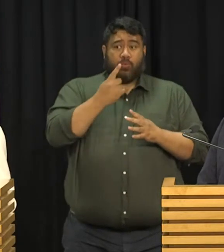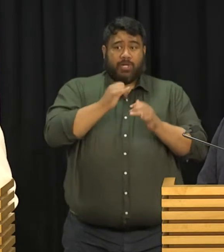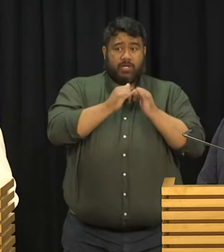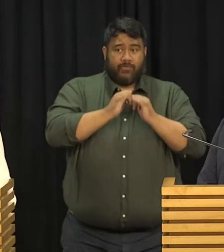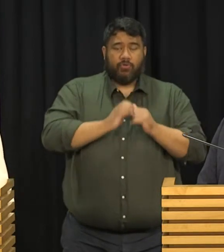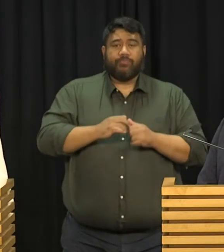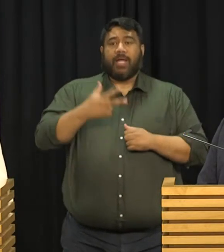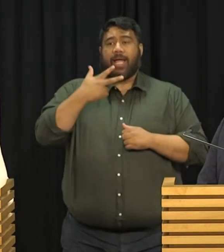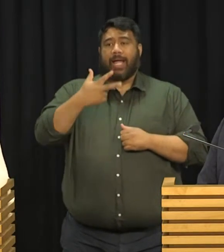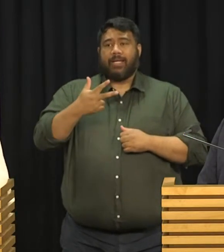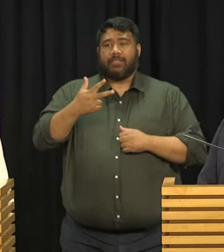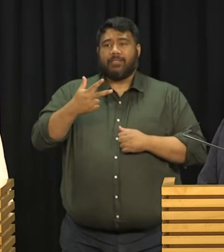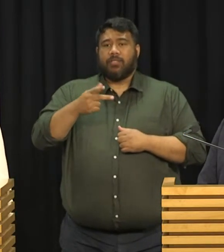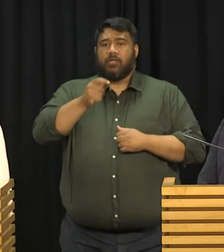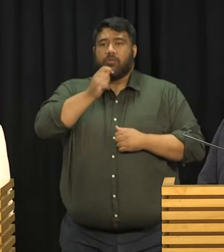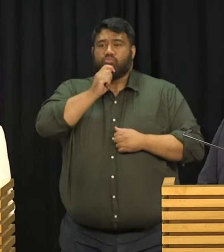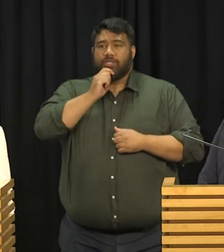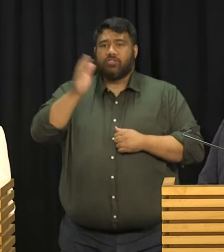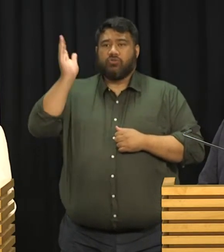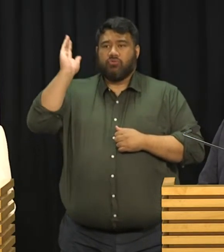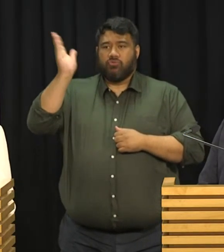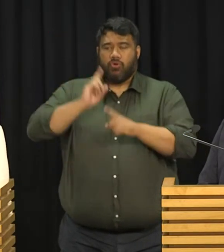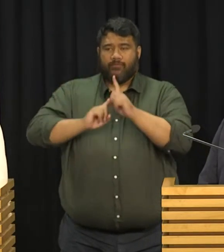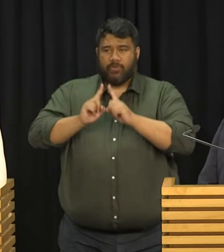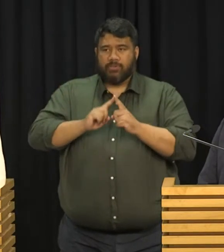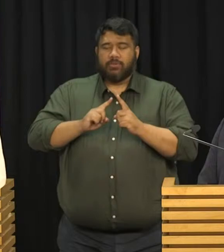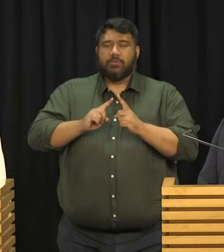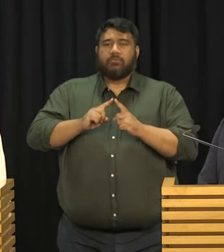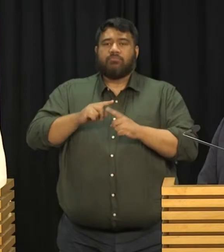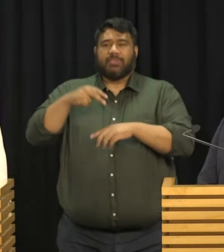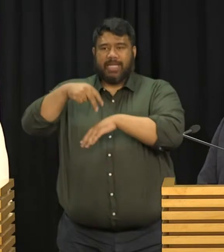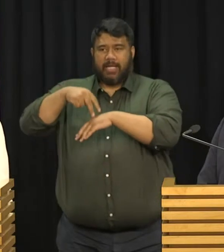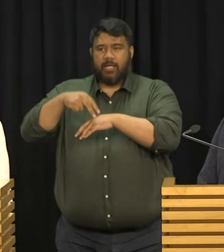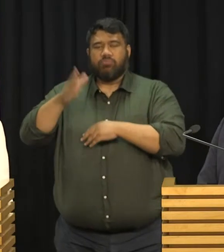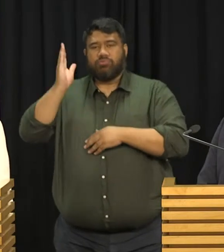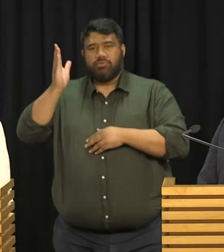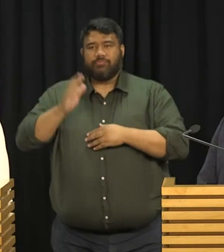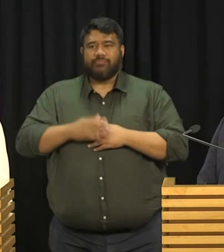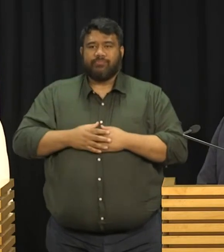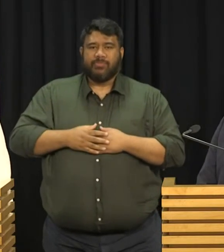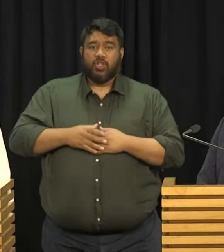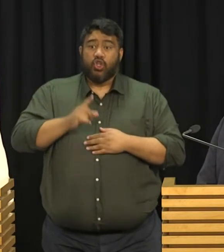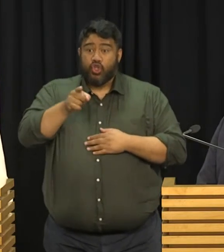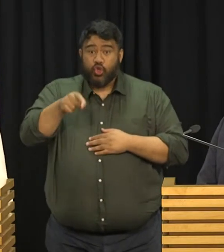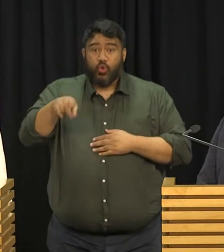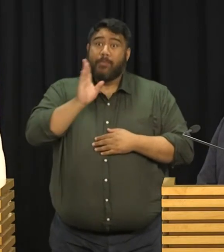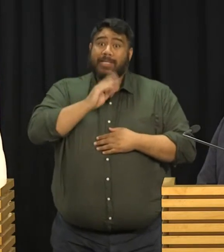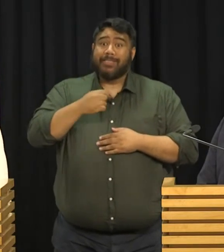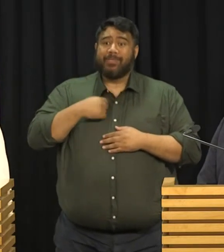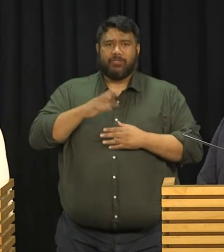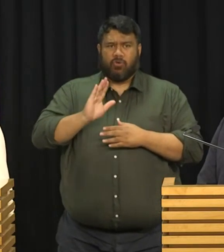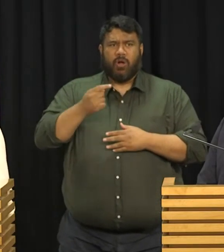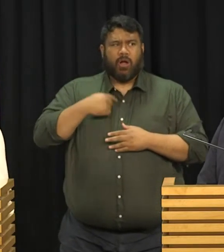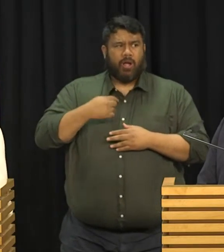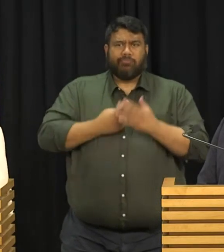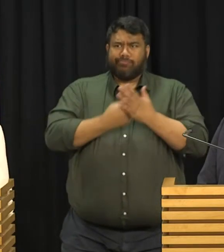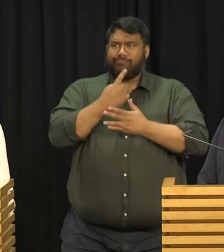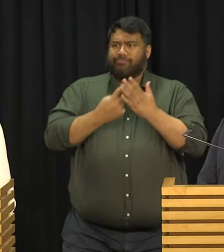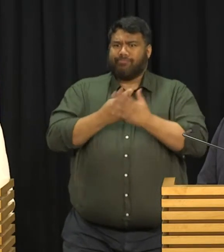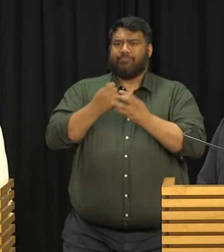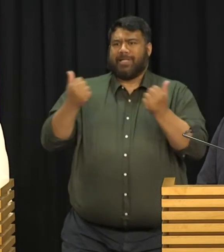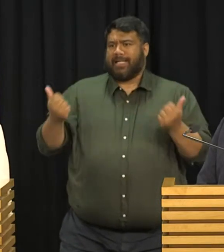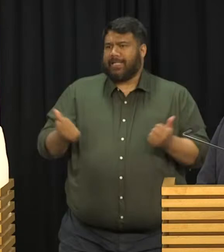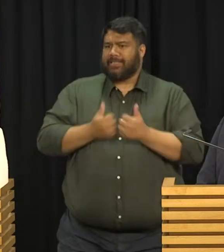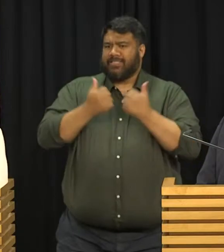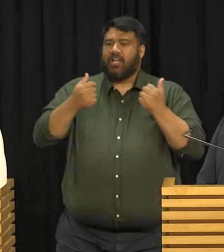press conferences and stand-ups. I don't think any of you would say that you miss seeing me. You see me frequently. I am definitely